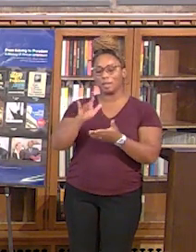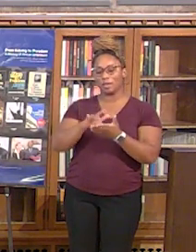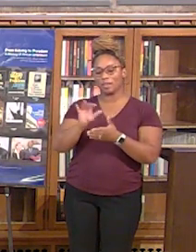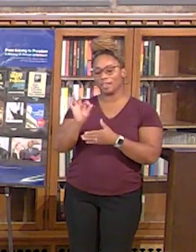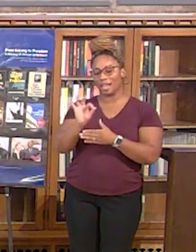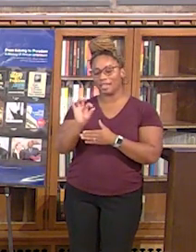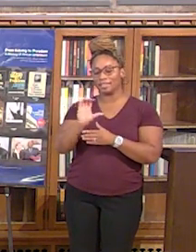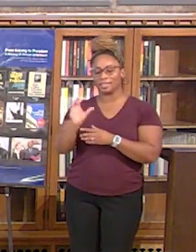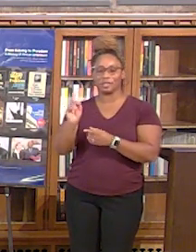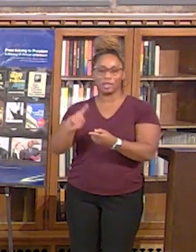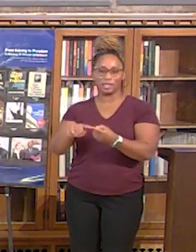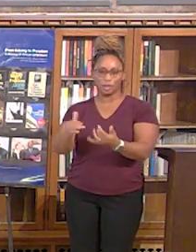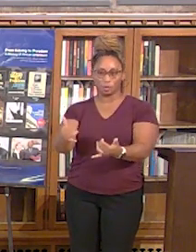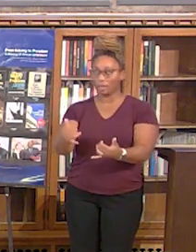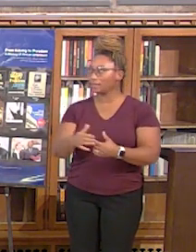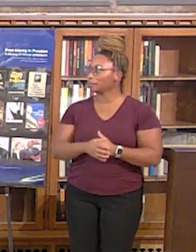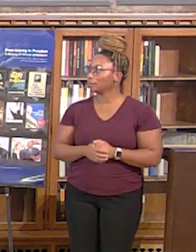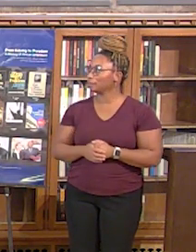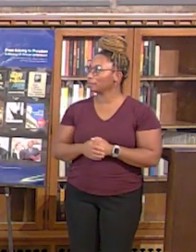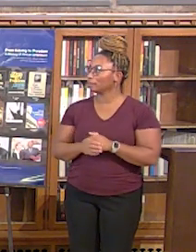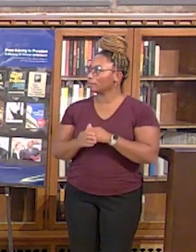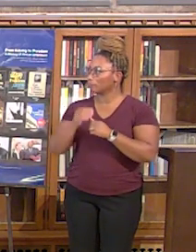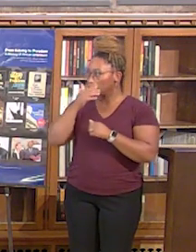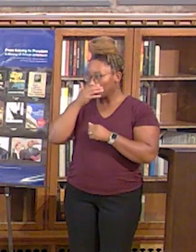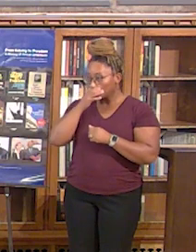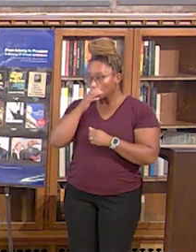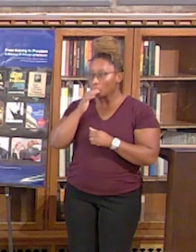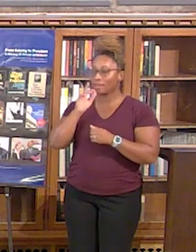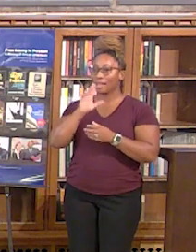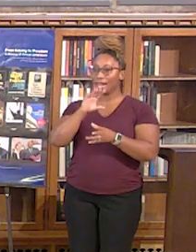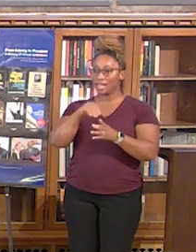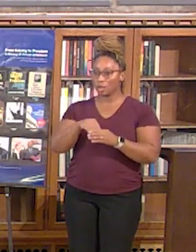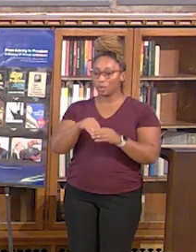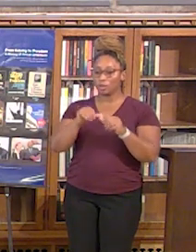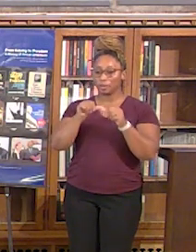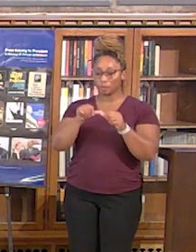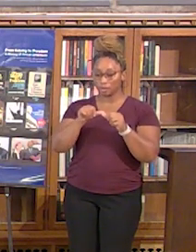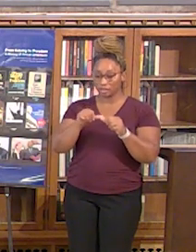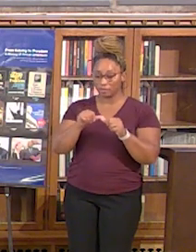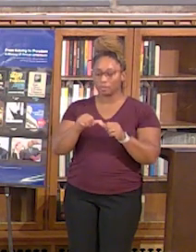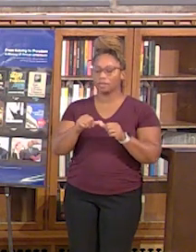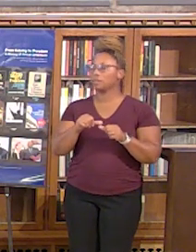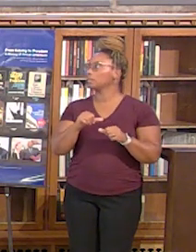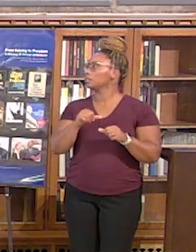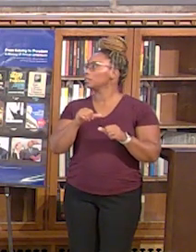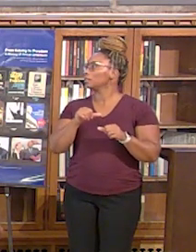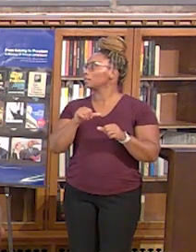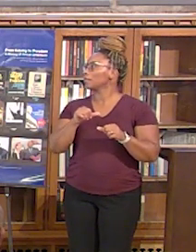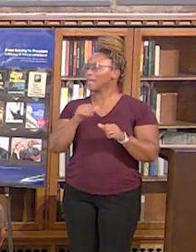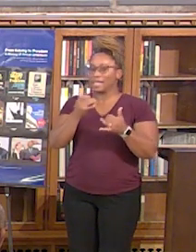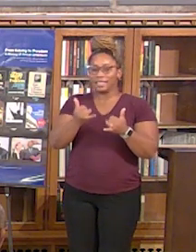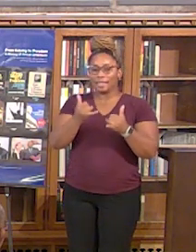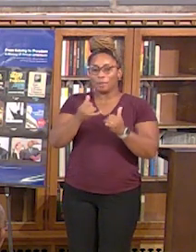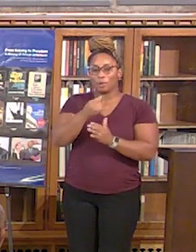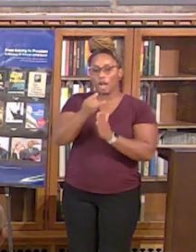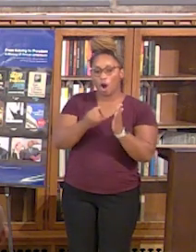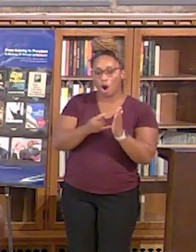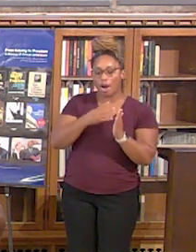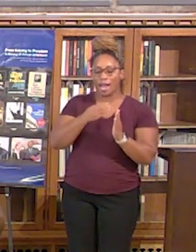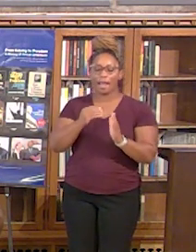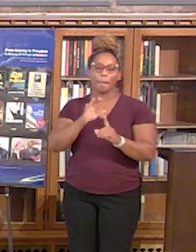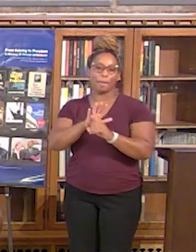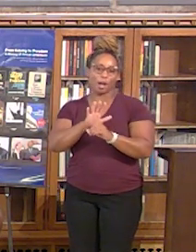to the present including the Persistence of the Abolitionist image in Contemporary Art and